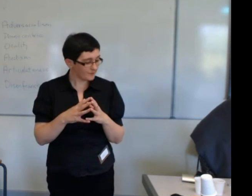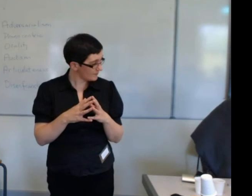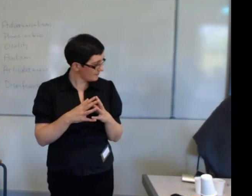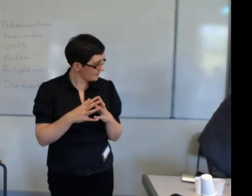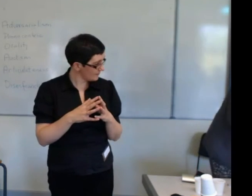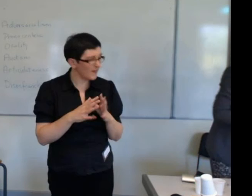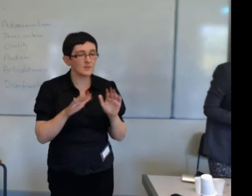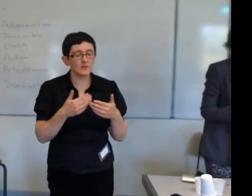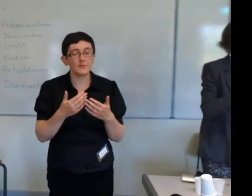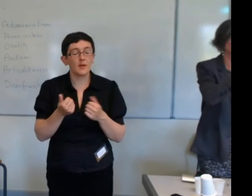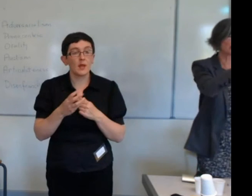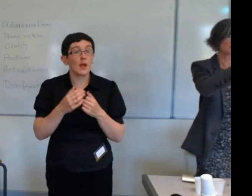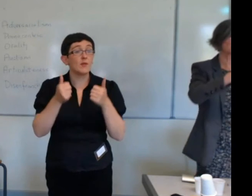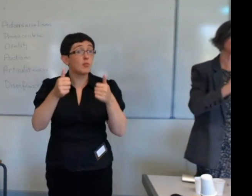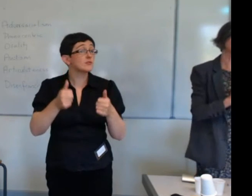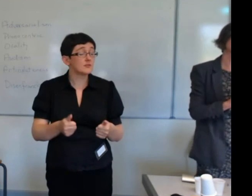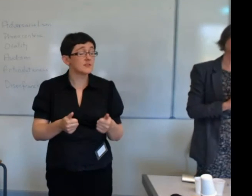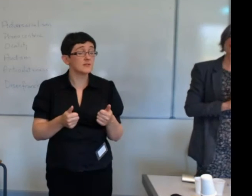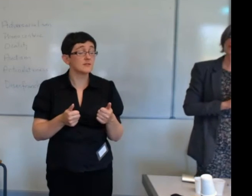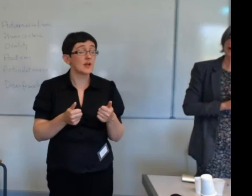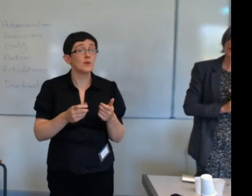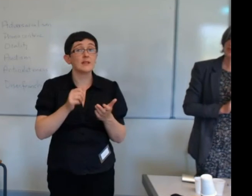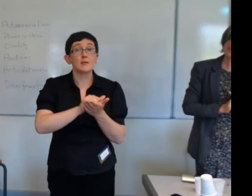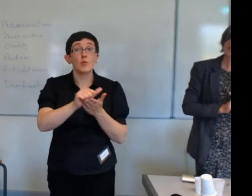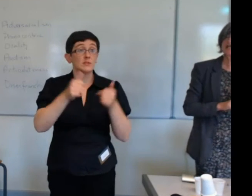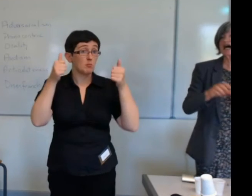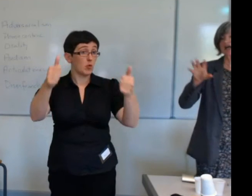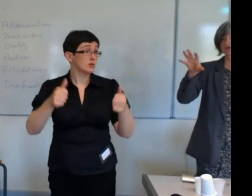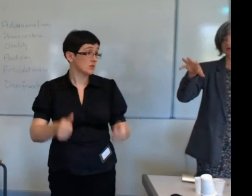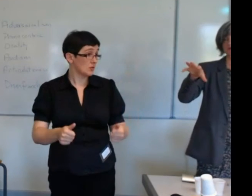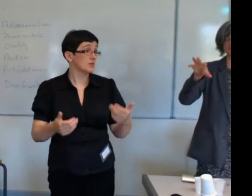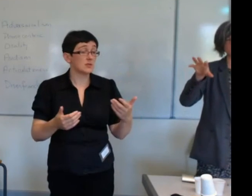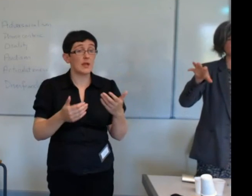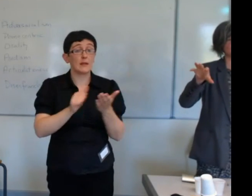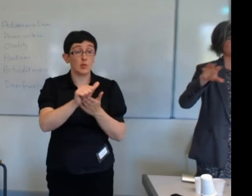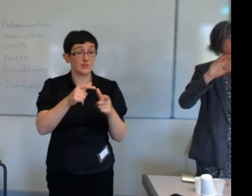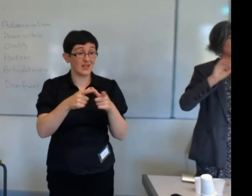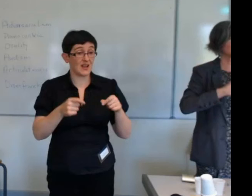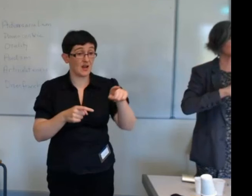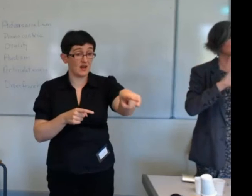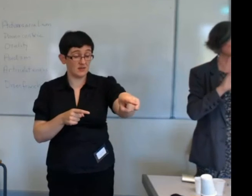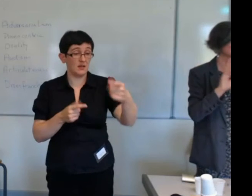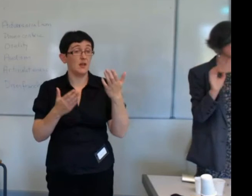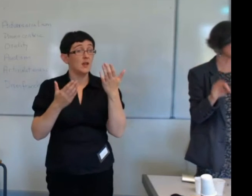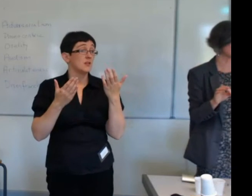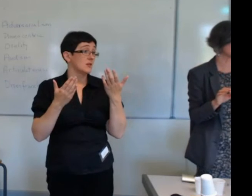it doesn't matter anyway, I have posters, but we also published posters, and we published these cards to highlight the fact that we have a text